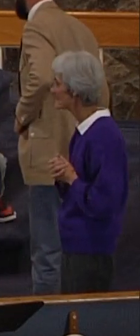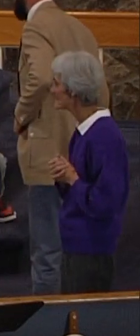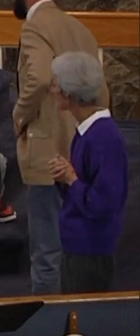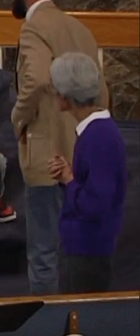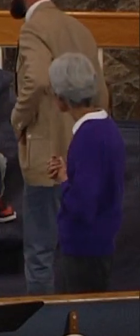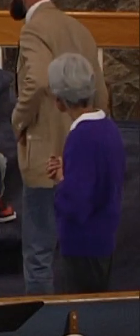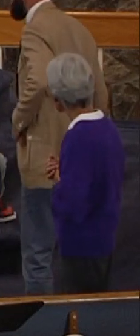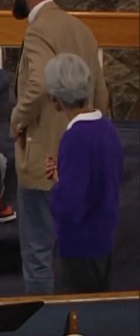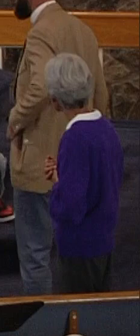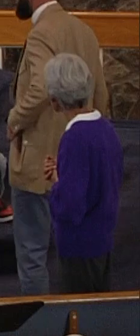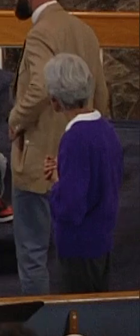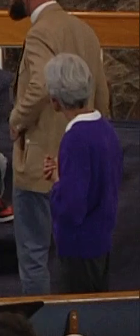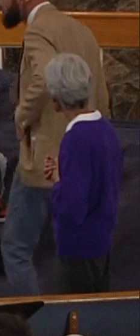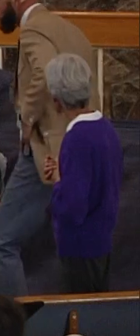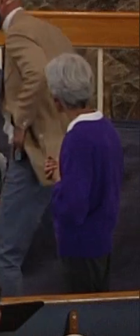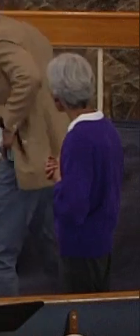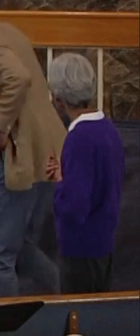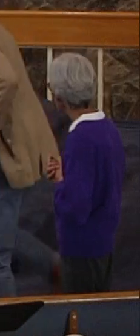What's up, men and women?